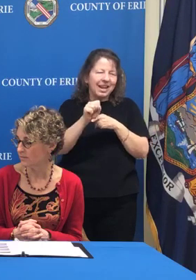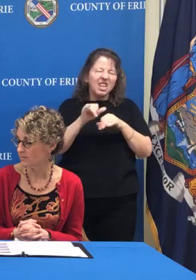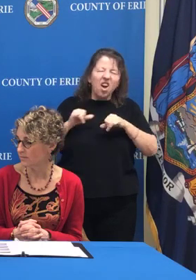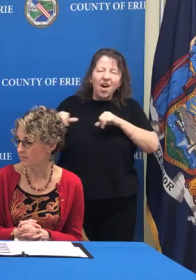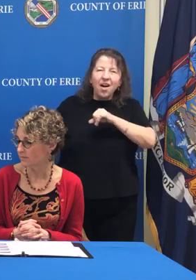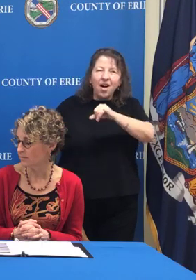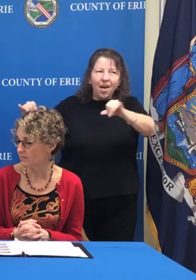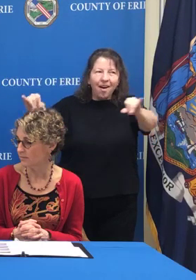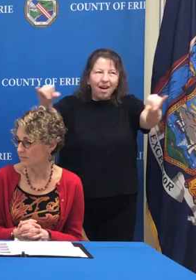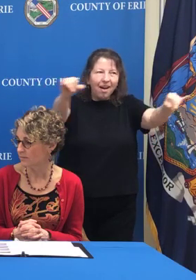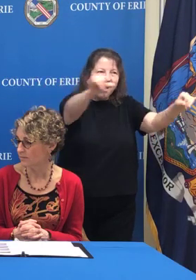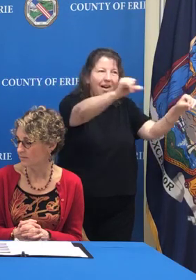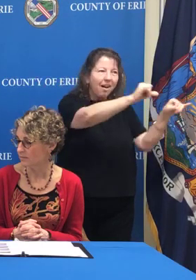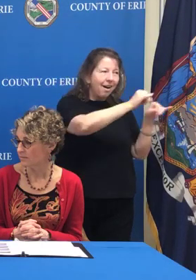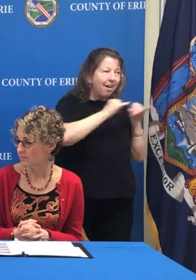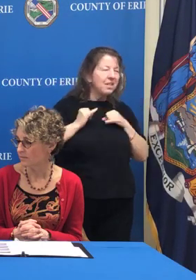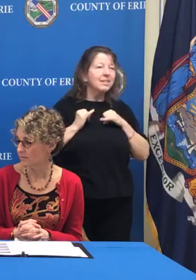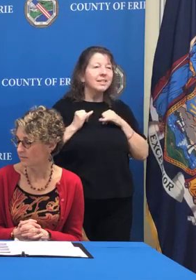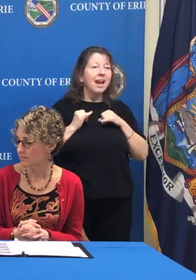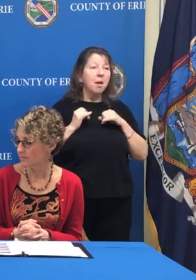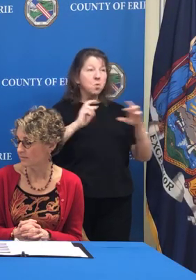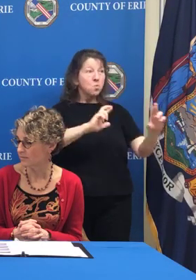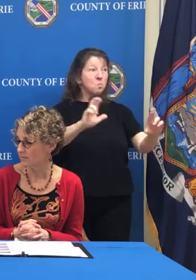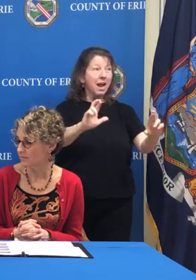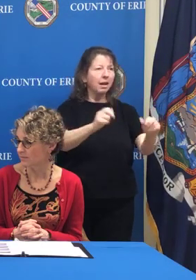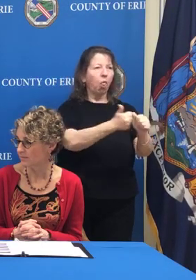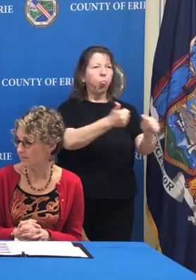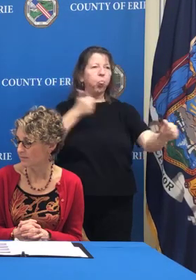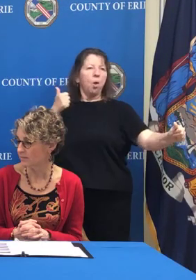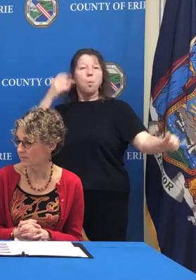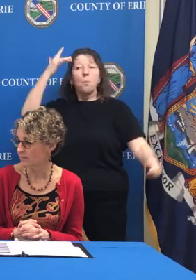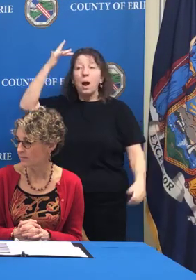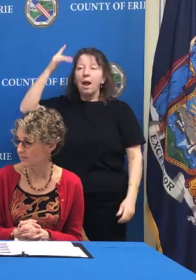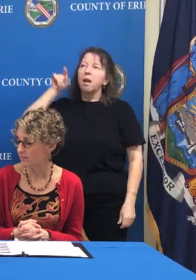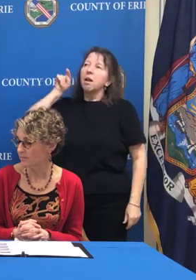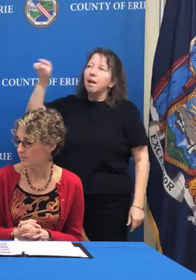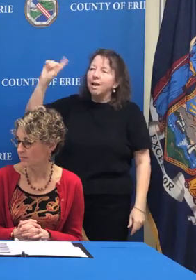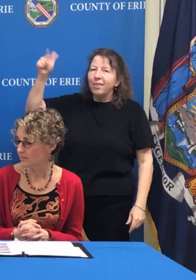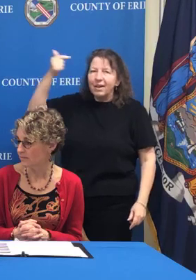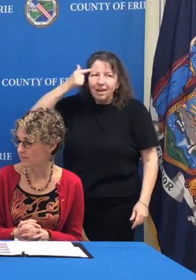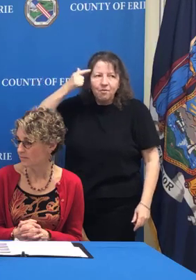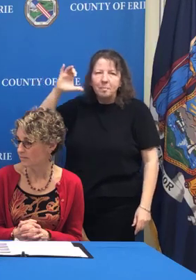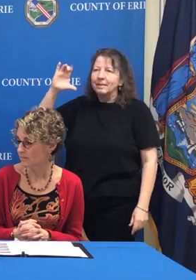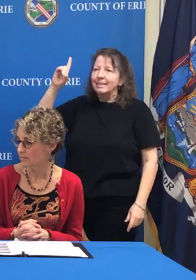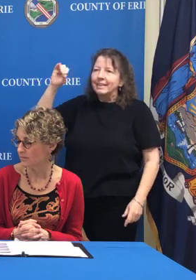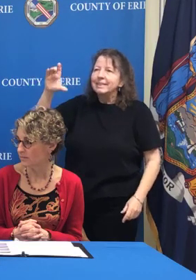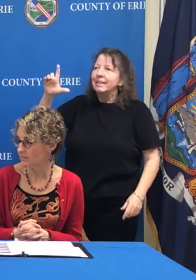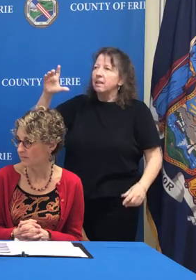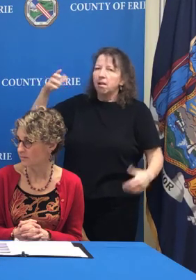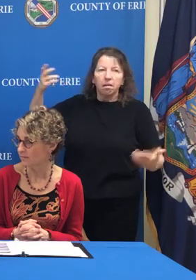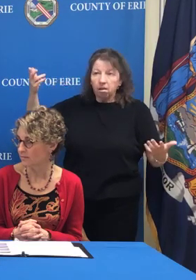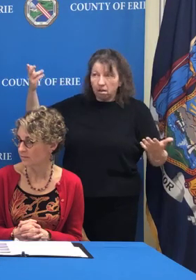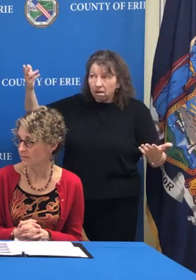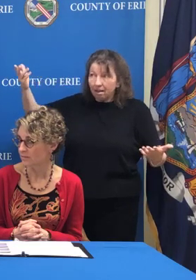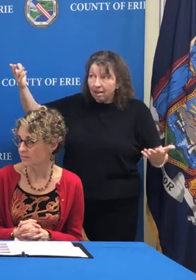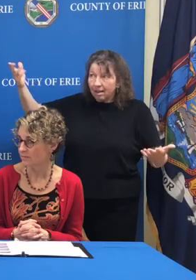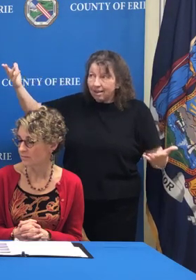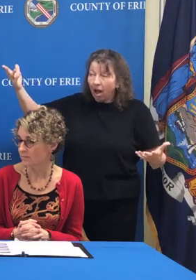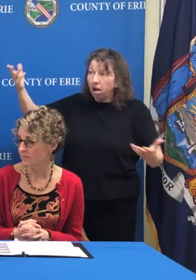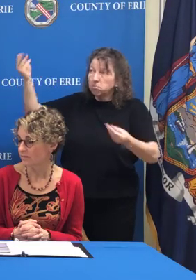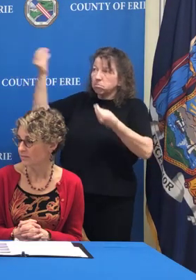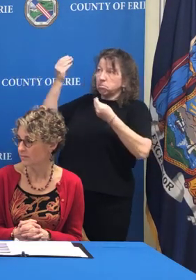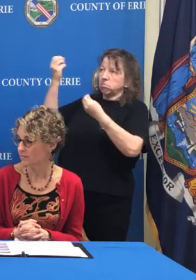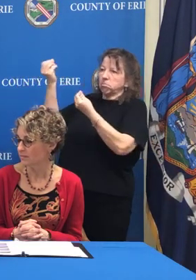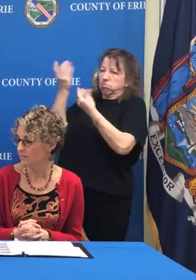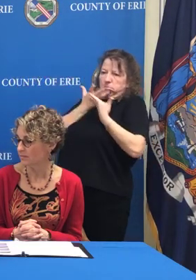working behind the eight ball because we were relying on the federal government and the CDC to provide us this information. They didn't. And